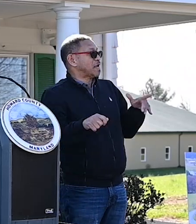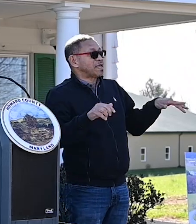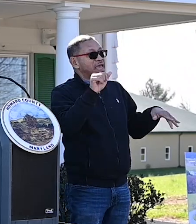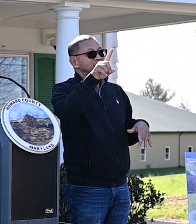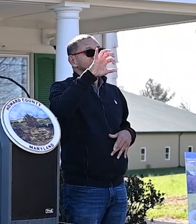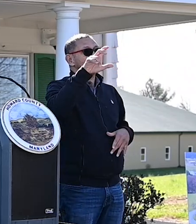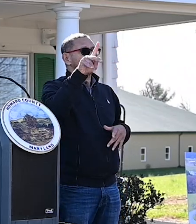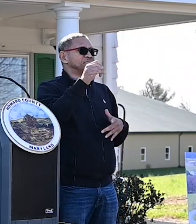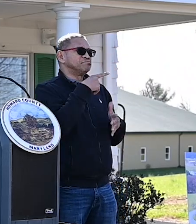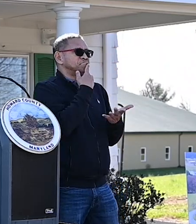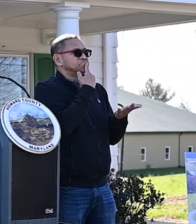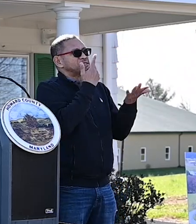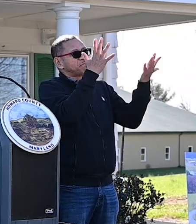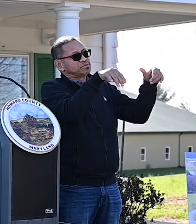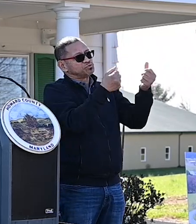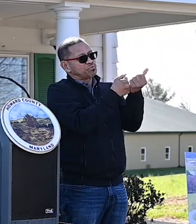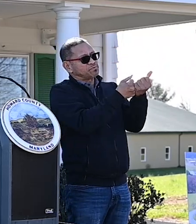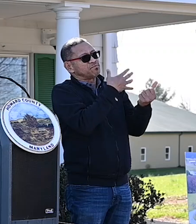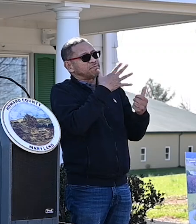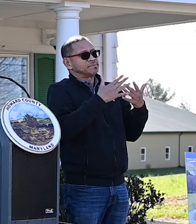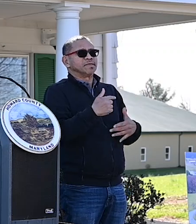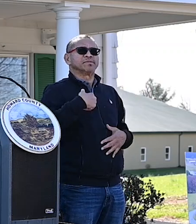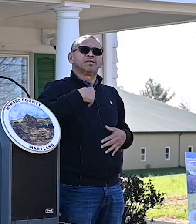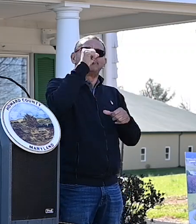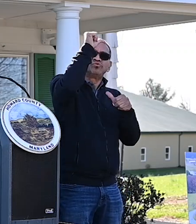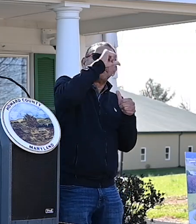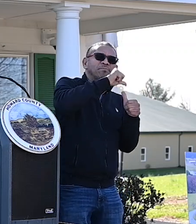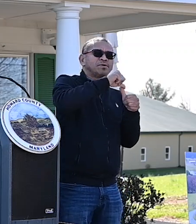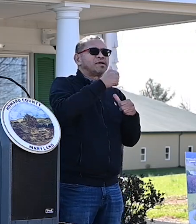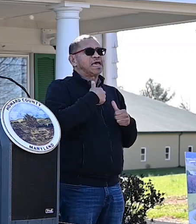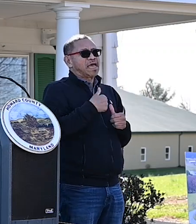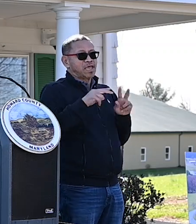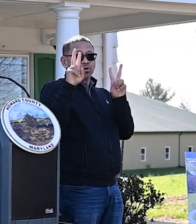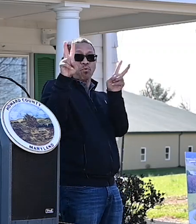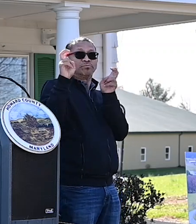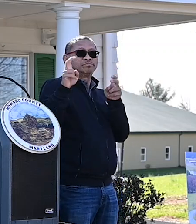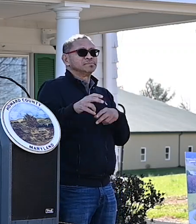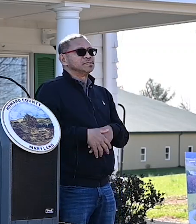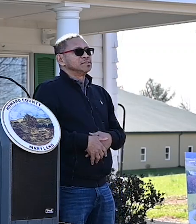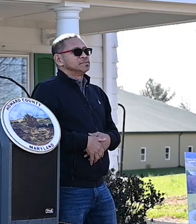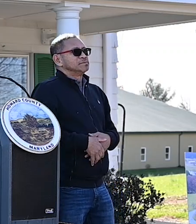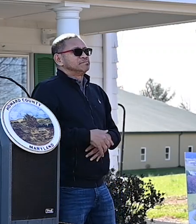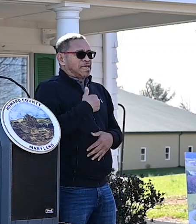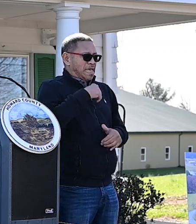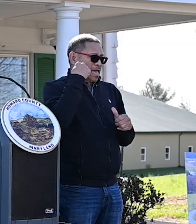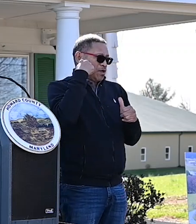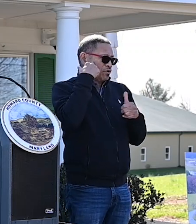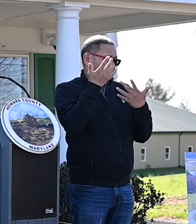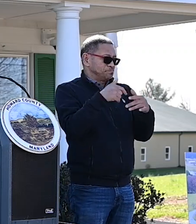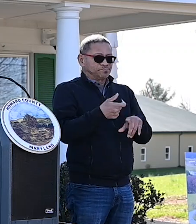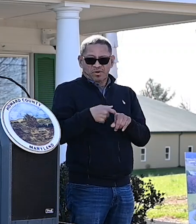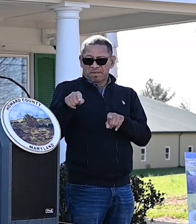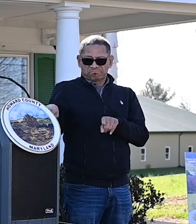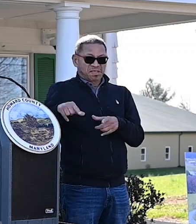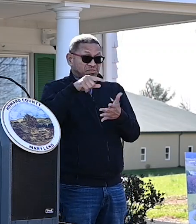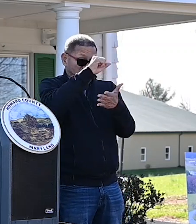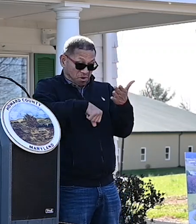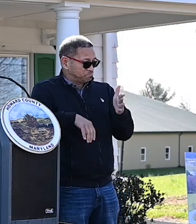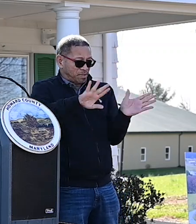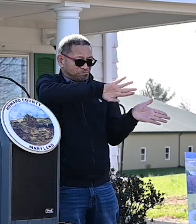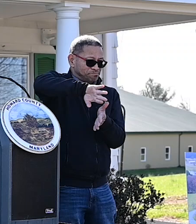Addix and talking about support for farmers, it reminded me of a quote I actually heard earlier this week. We're going to deviate a little from my original